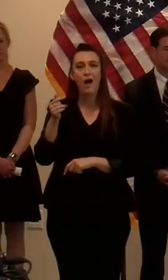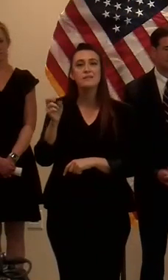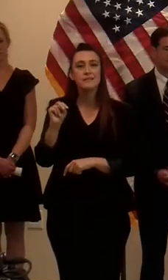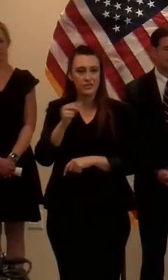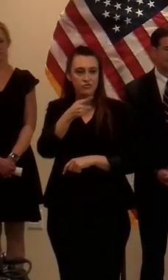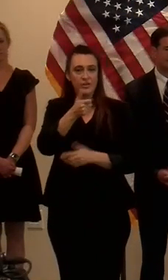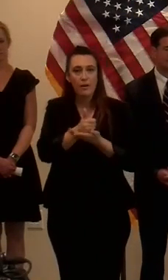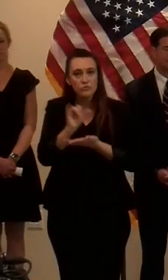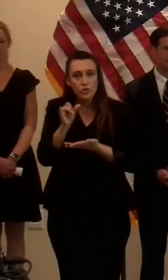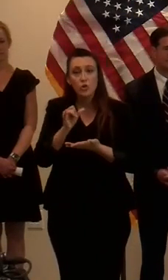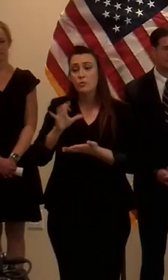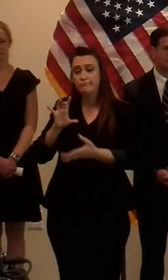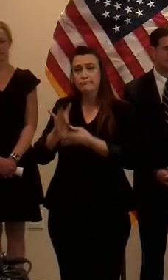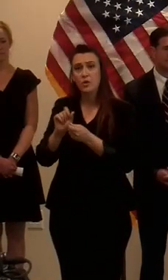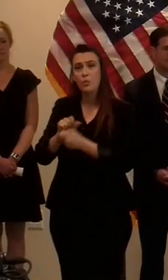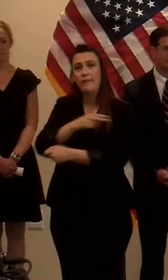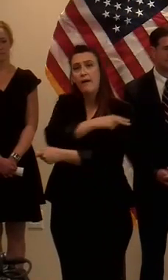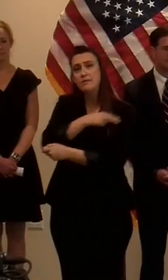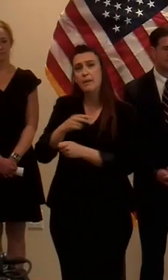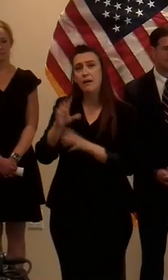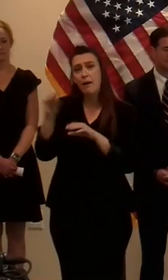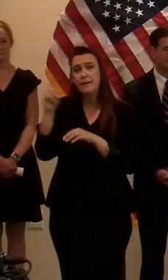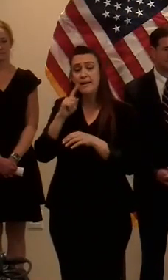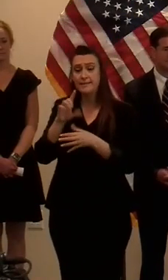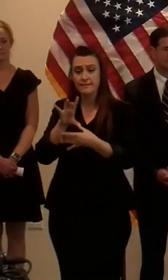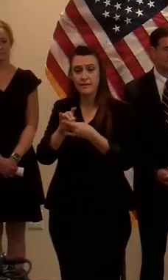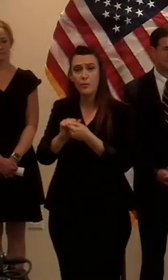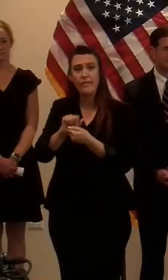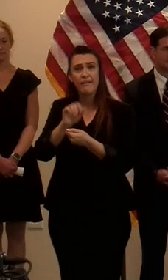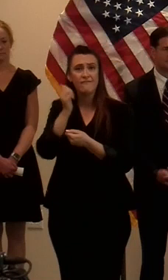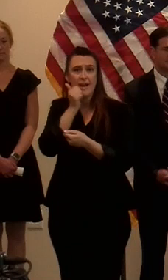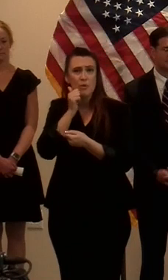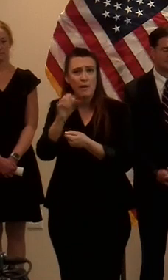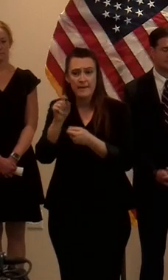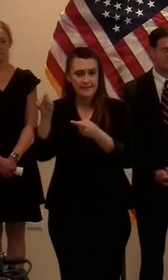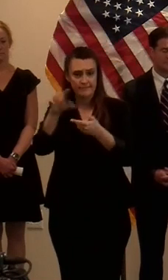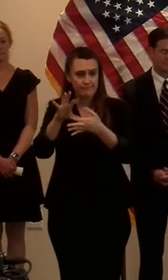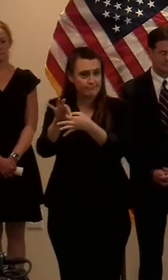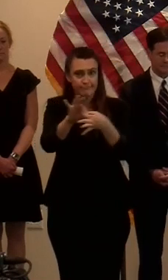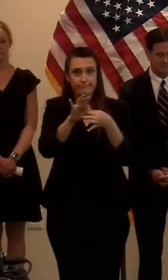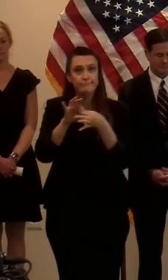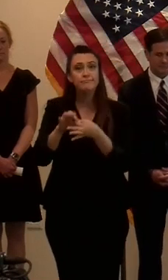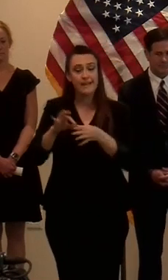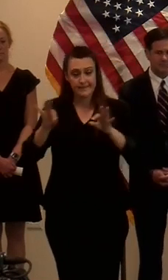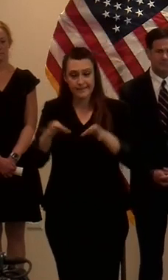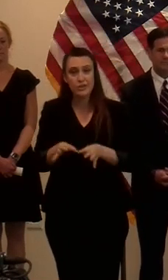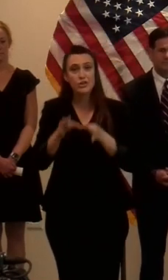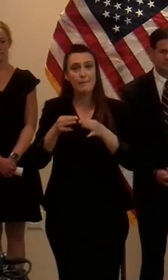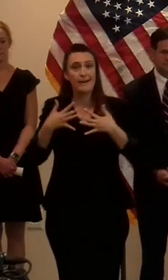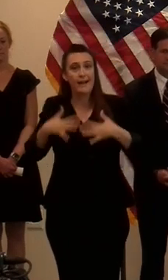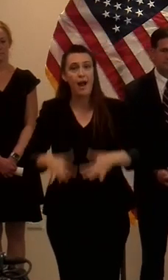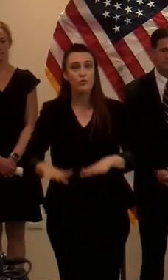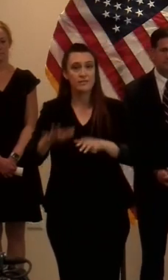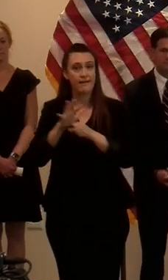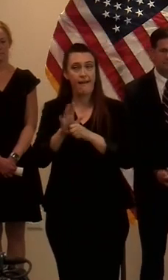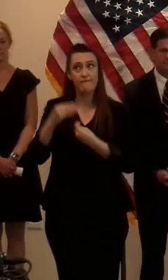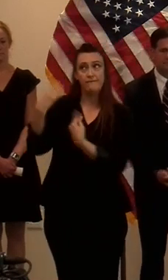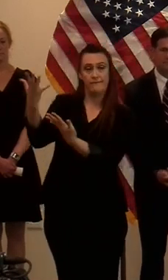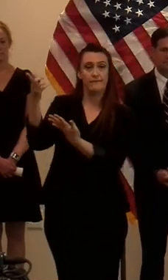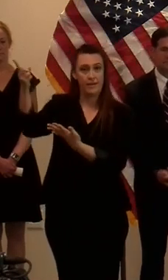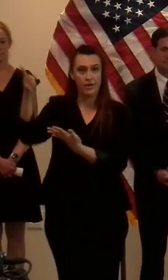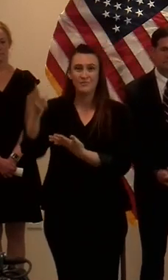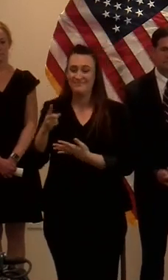and Banner Health with local fabric companies to stitch together the gowns that we need.